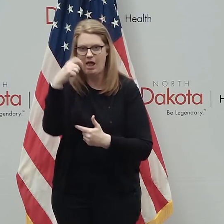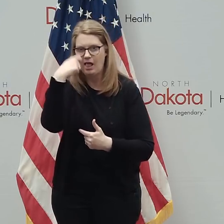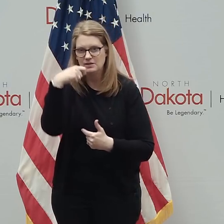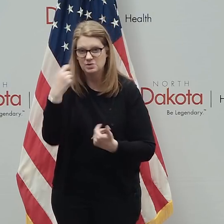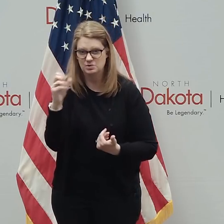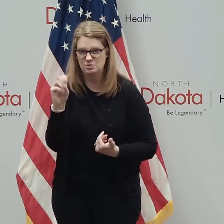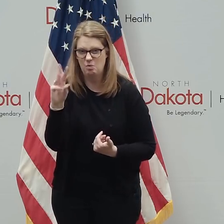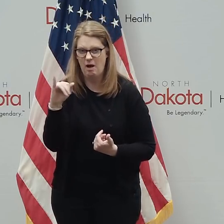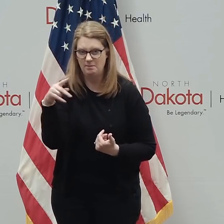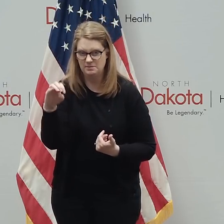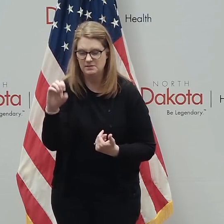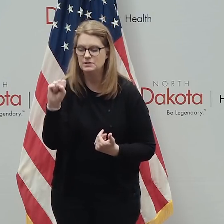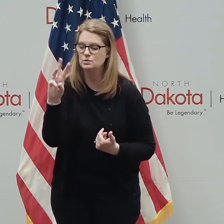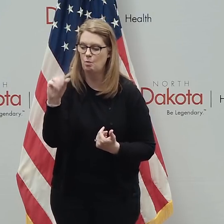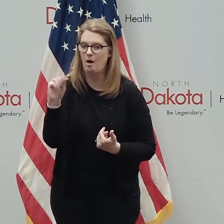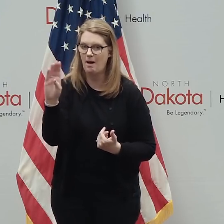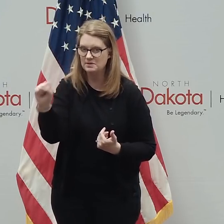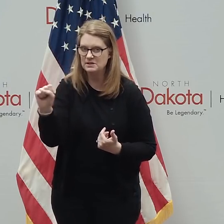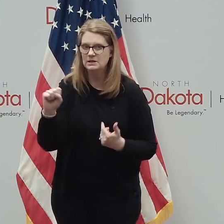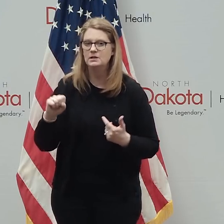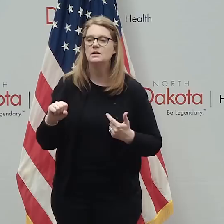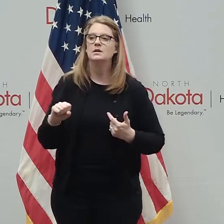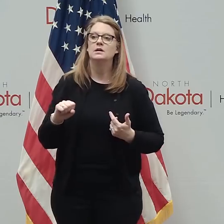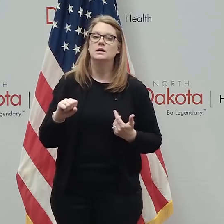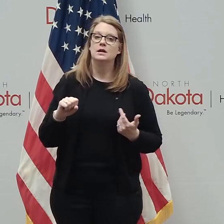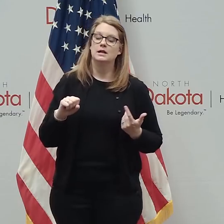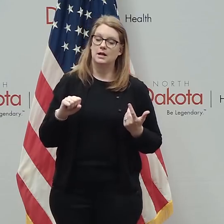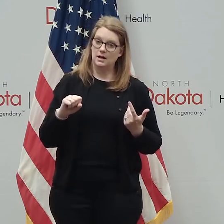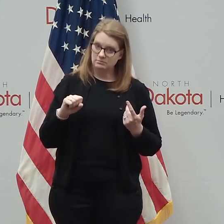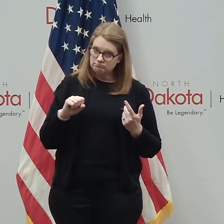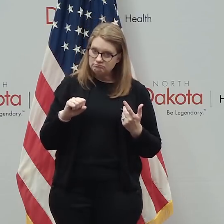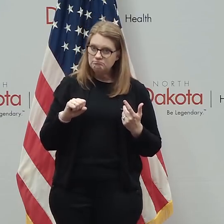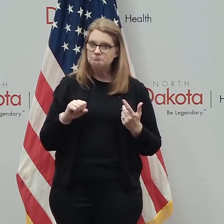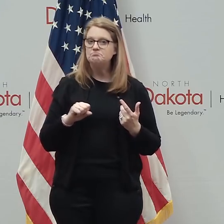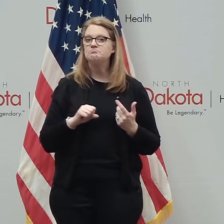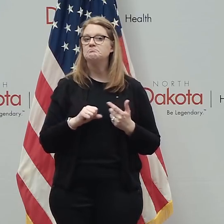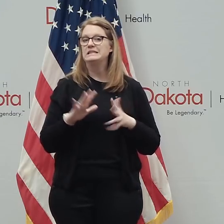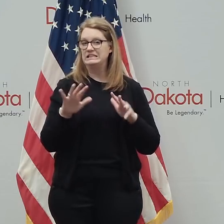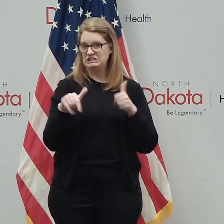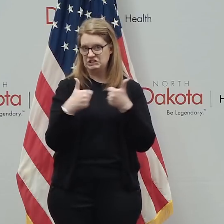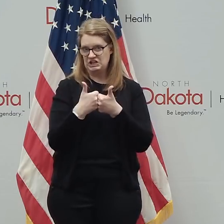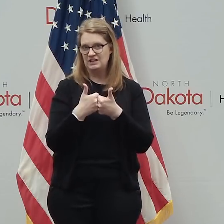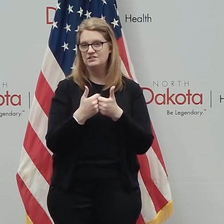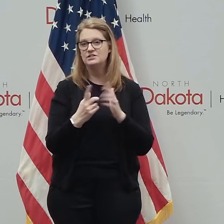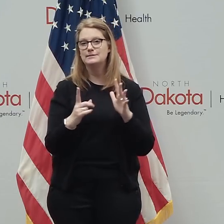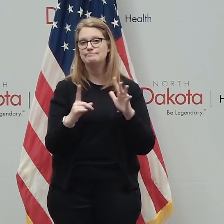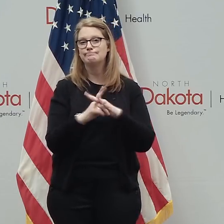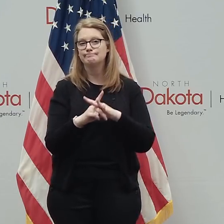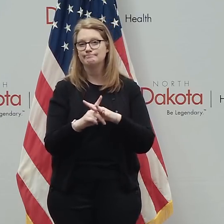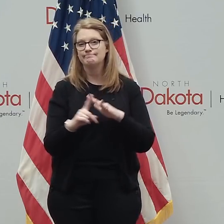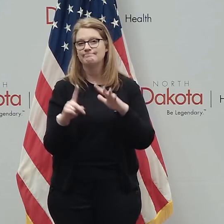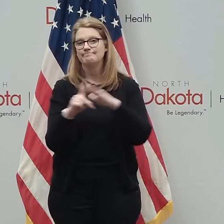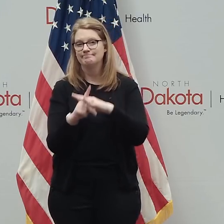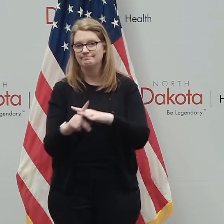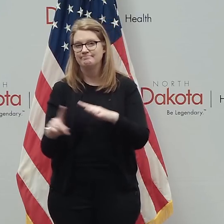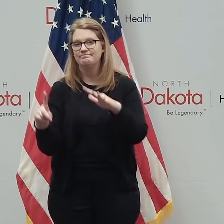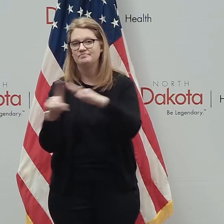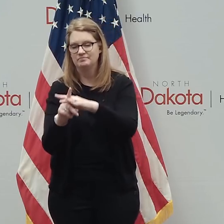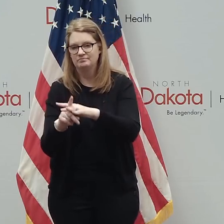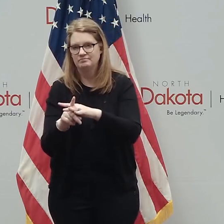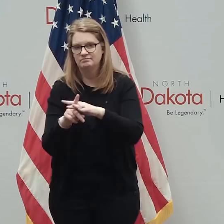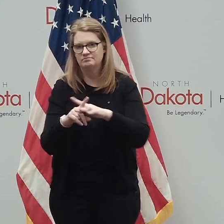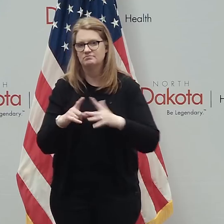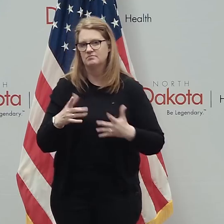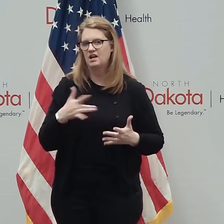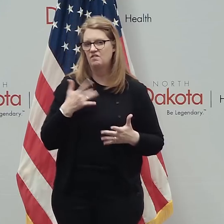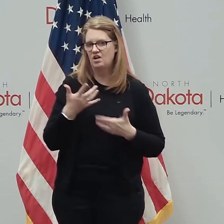there's going to be, there may be intermittent challenges that are occurring right now, but I'm very confident that the supplies